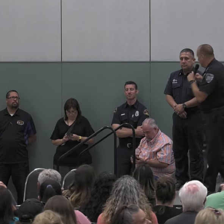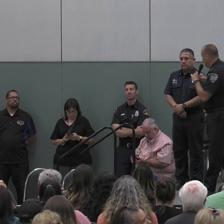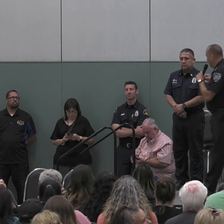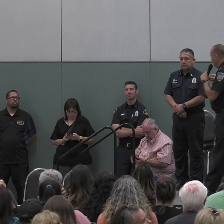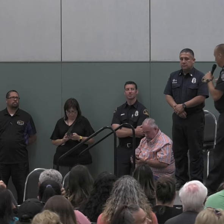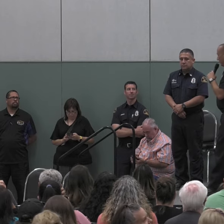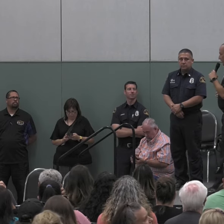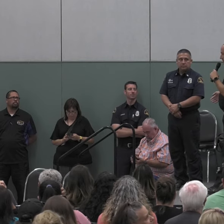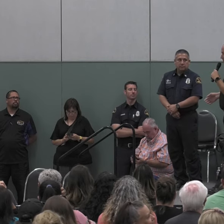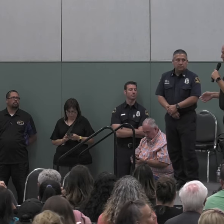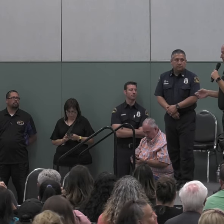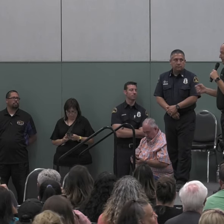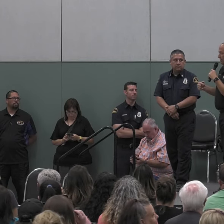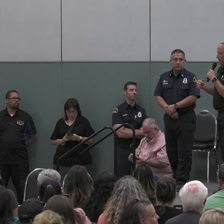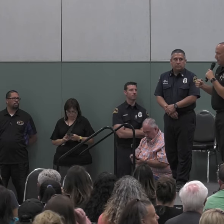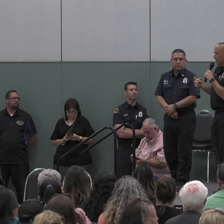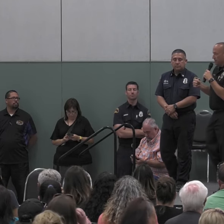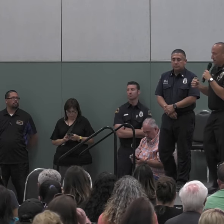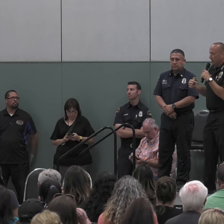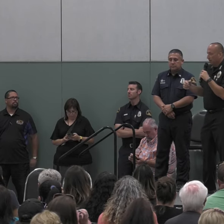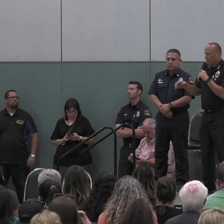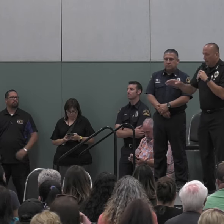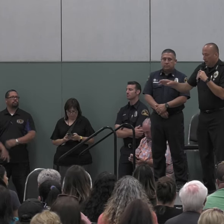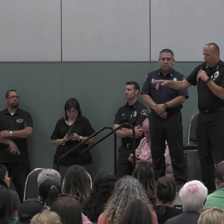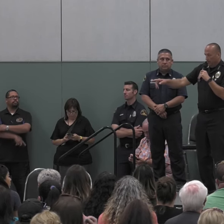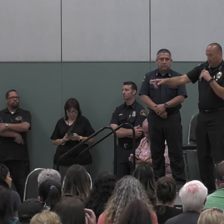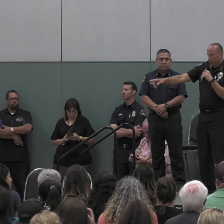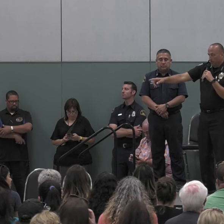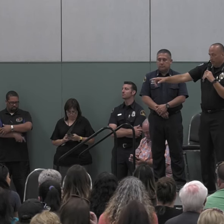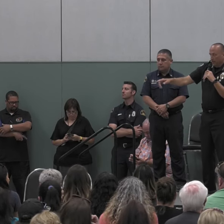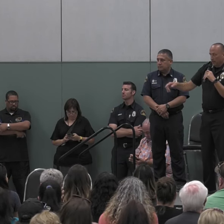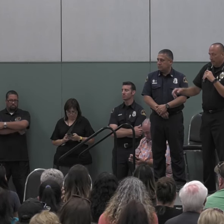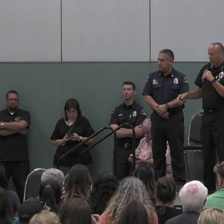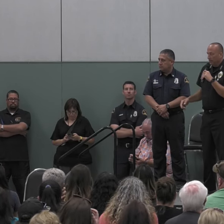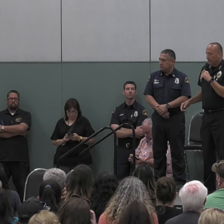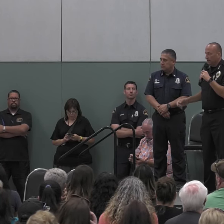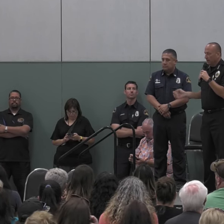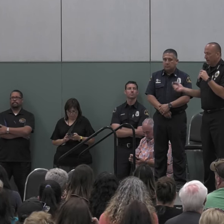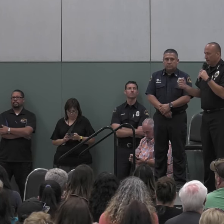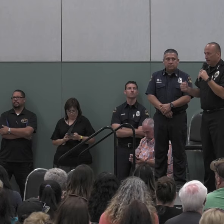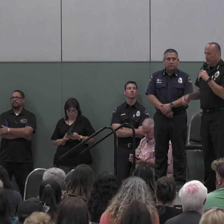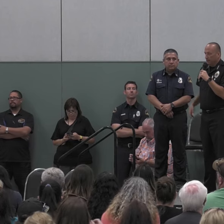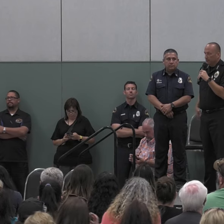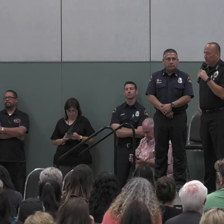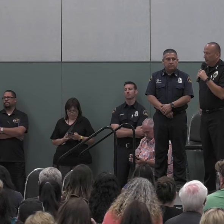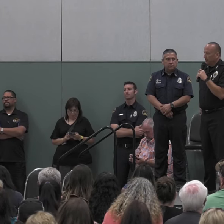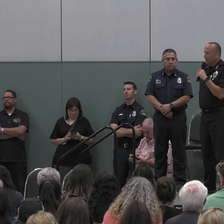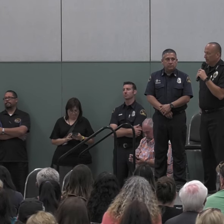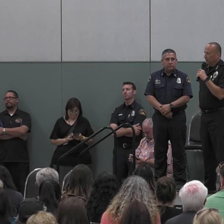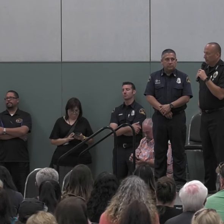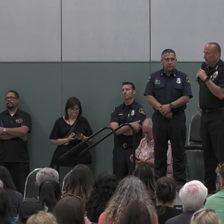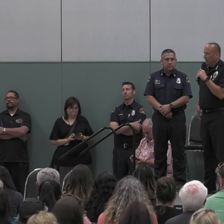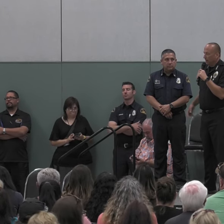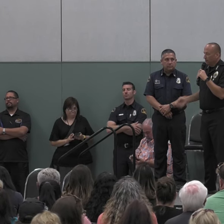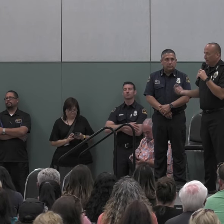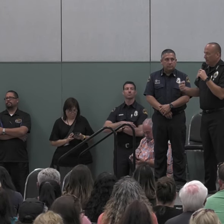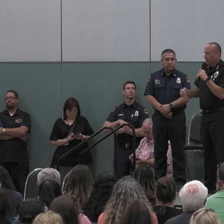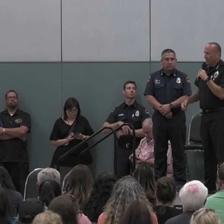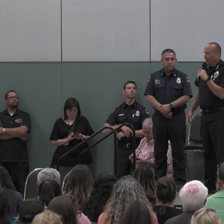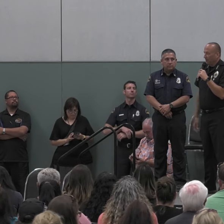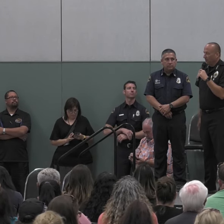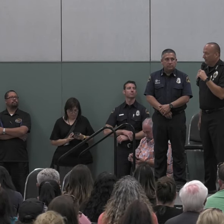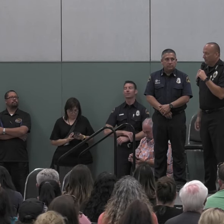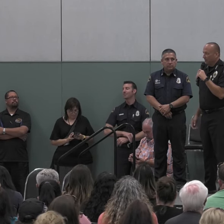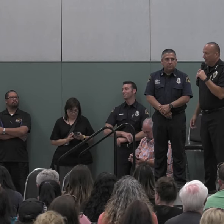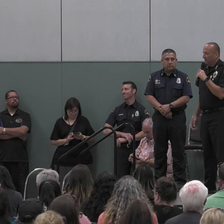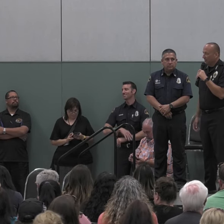we can use our transit buses. If it's something like that, and then I'll take you in